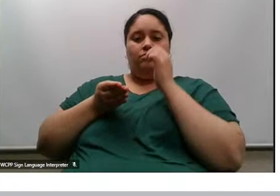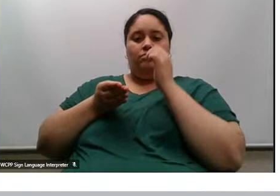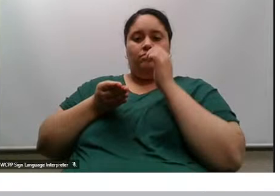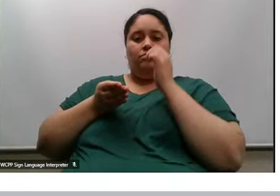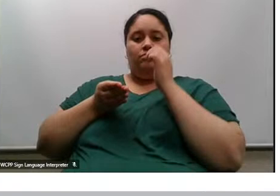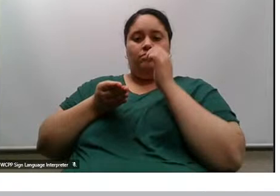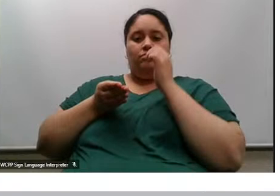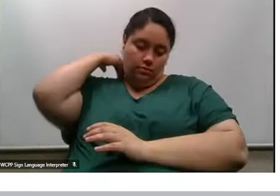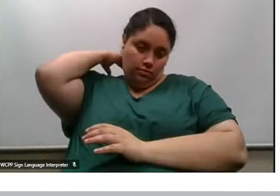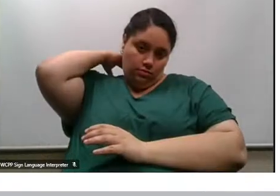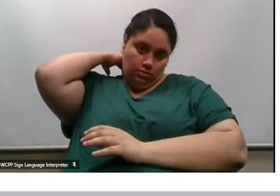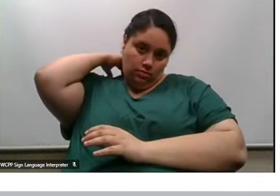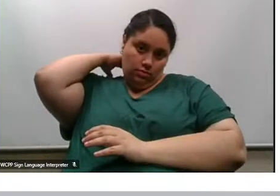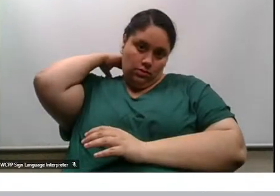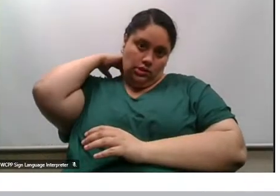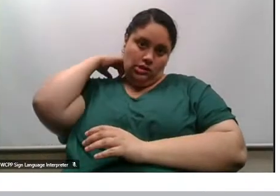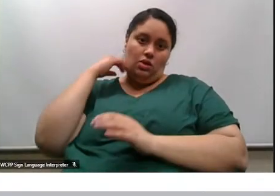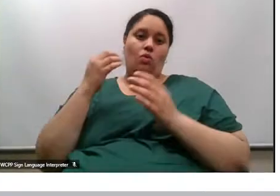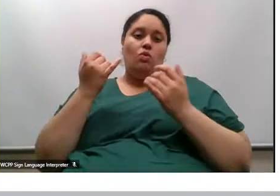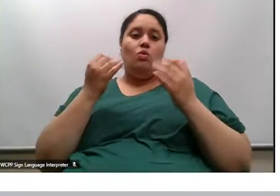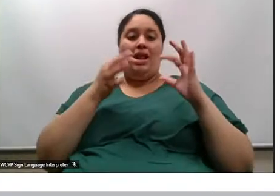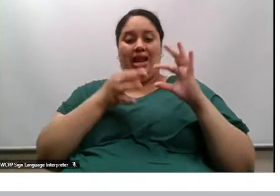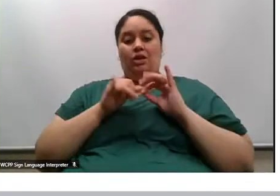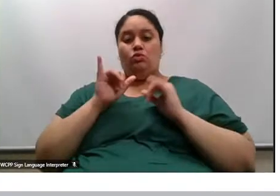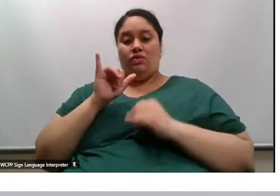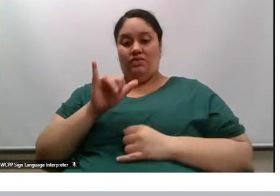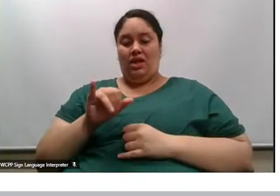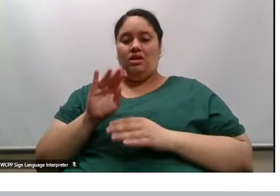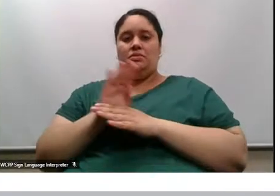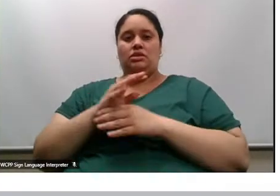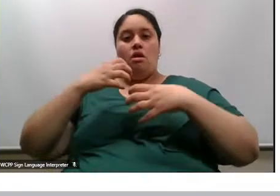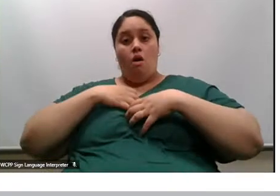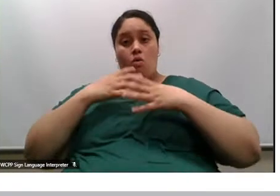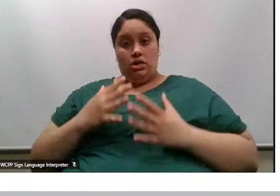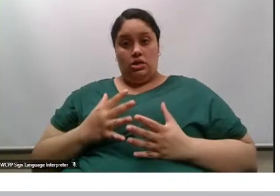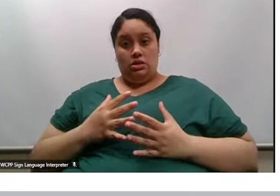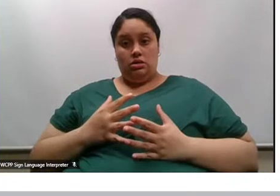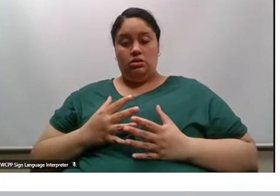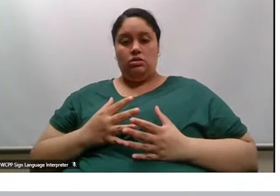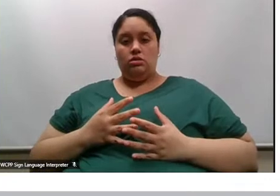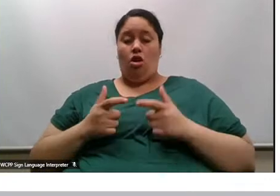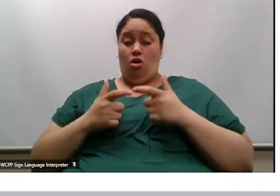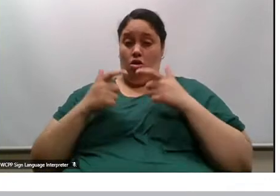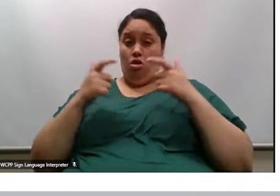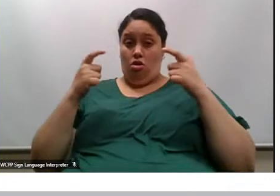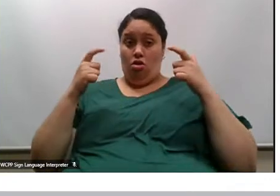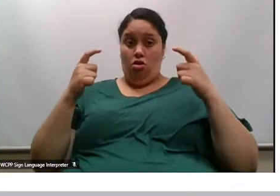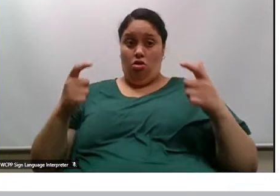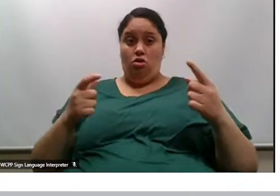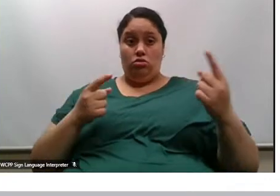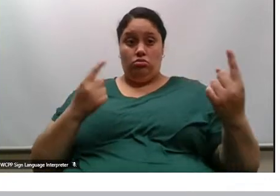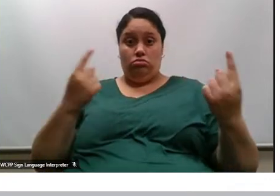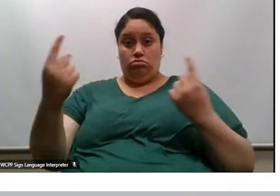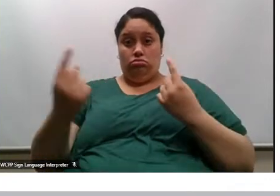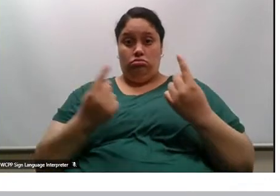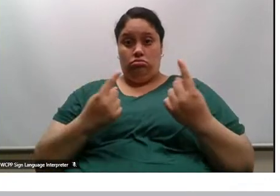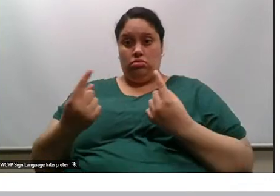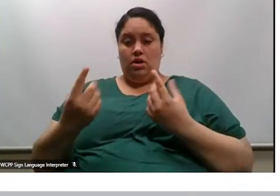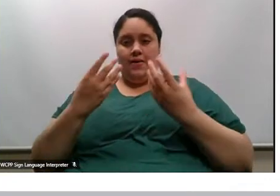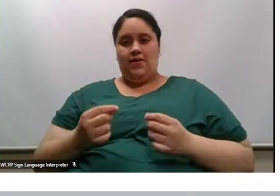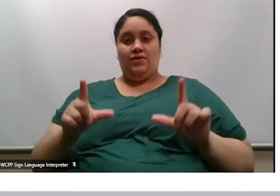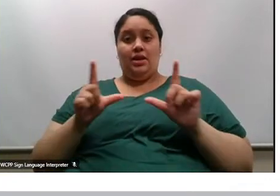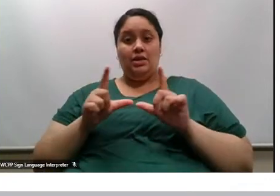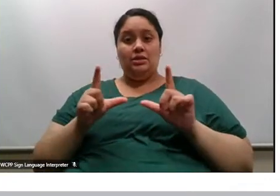of alcohol. So it's in that regard that business owners are largely, license holders,